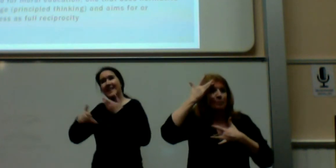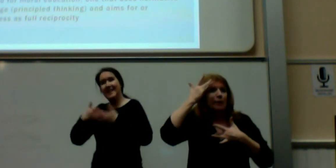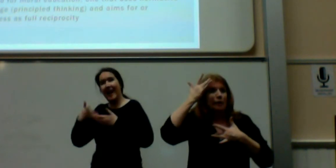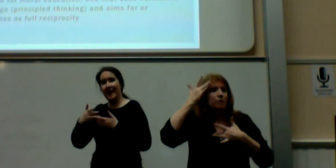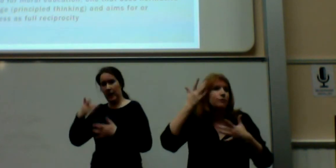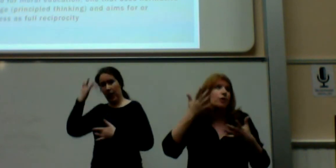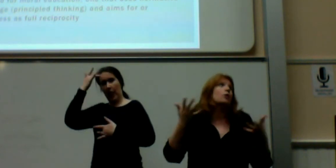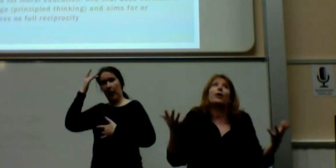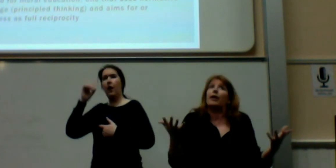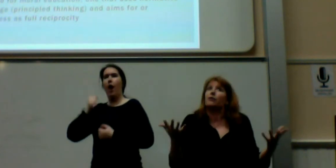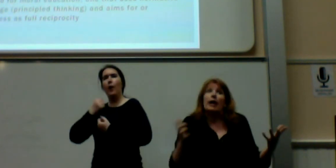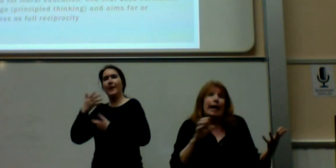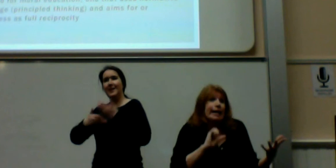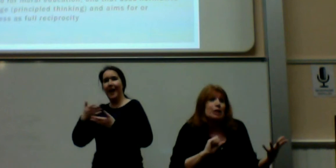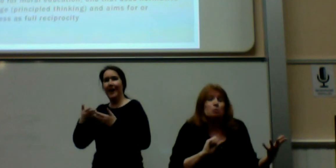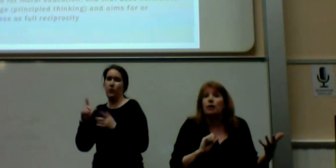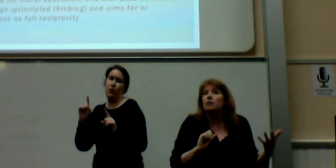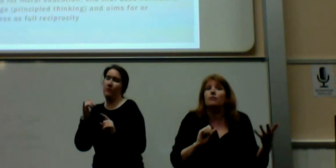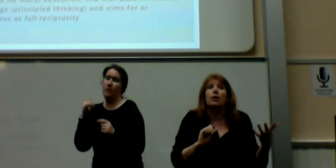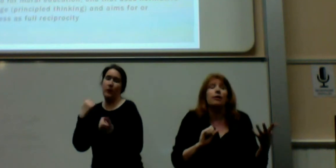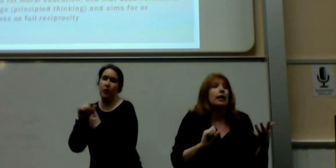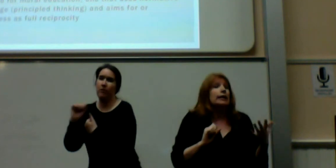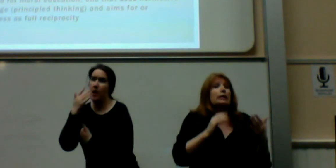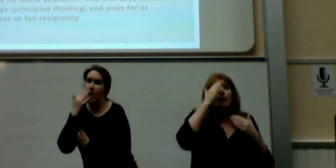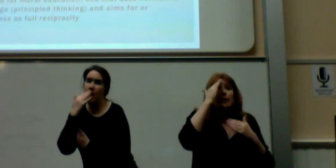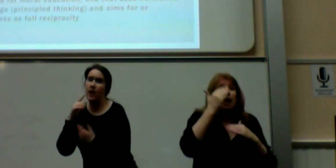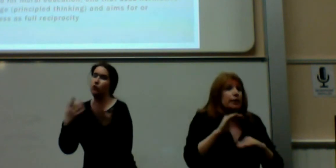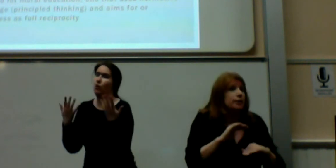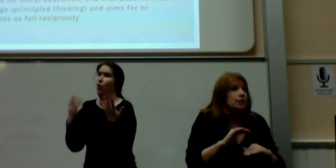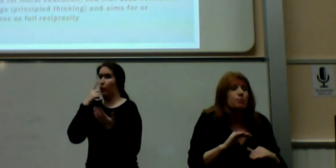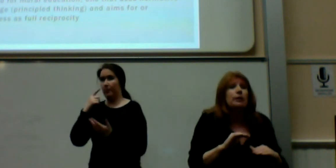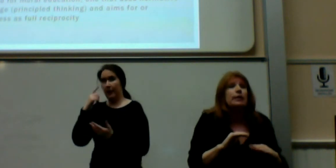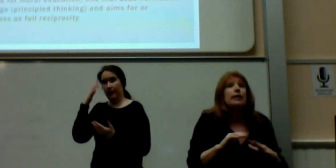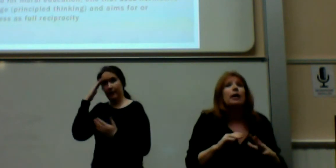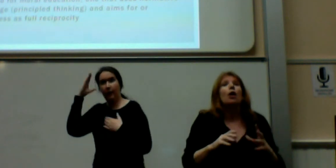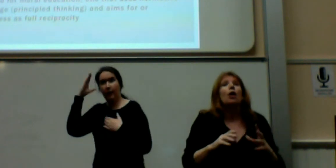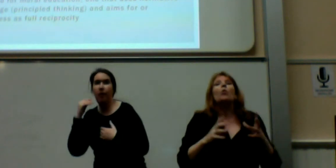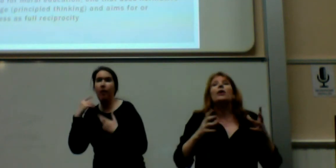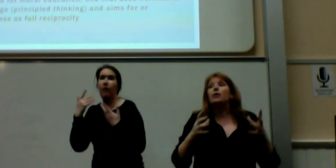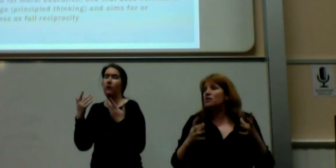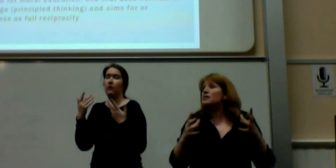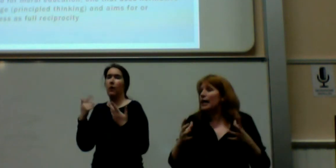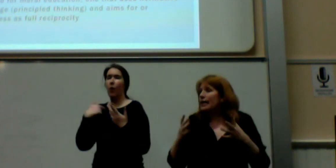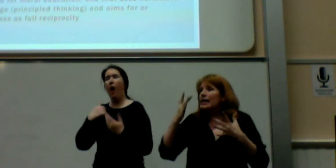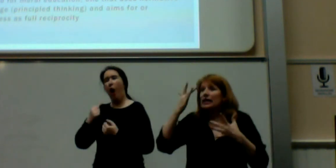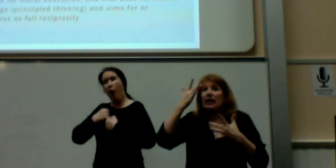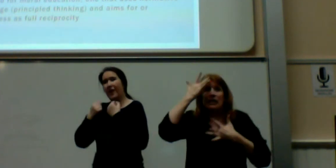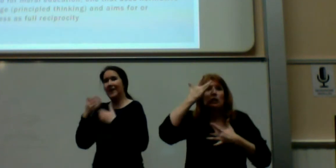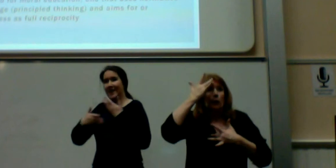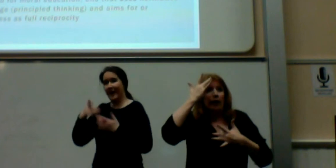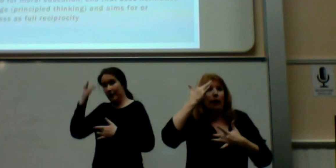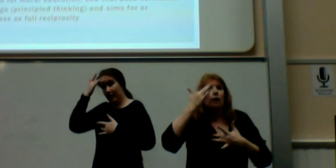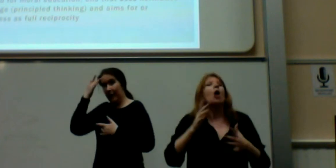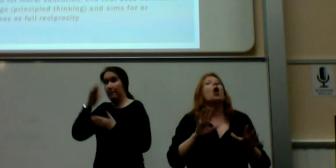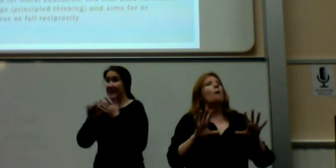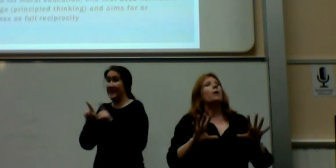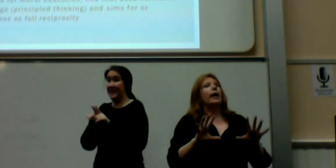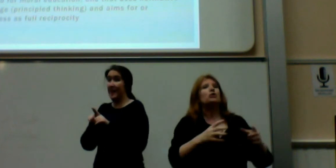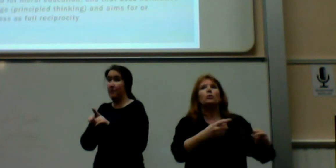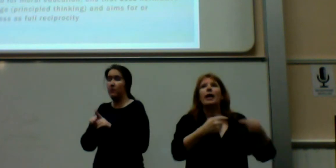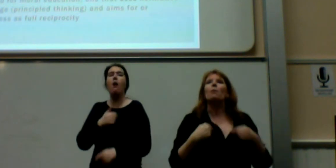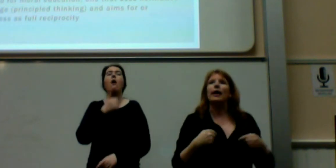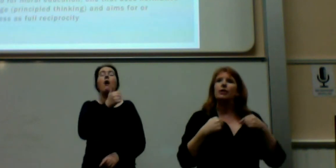signed that because of their whatever, age, because of their limited cognitive ability. We're just signing it this way.